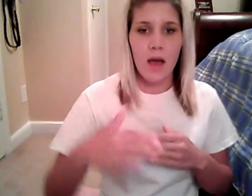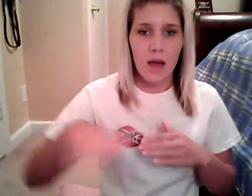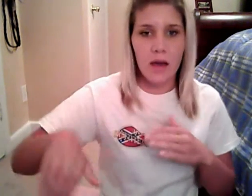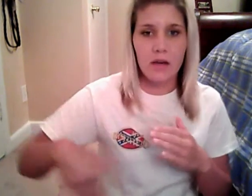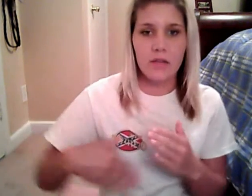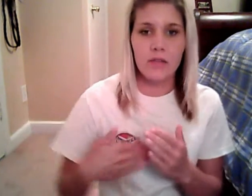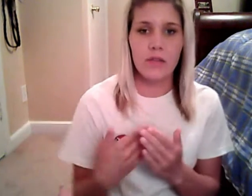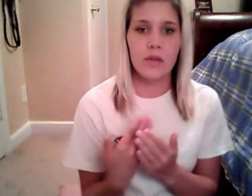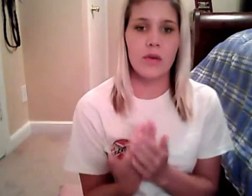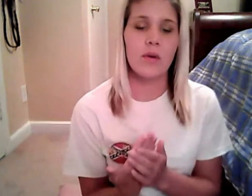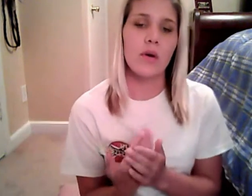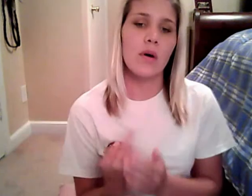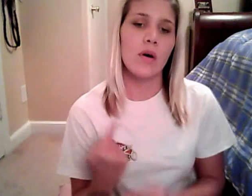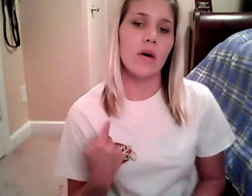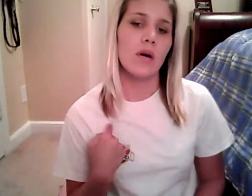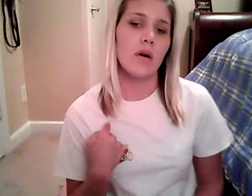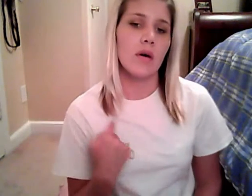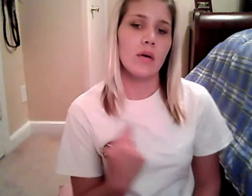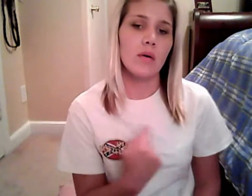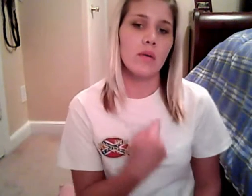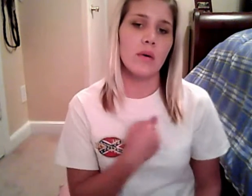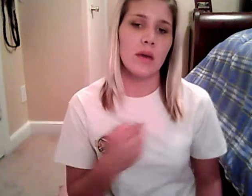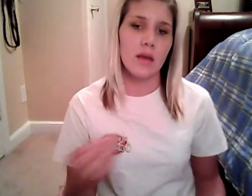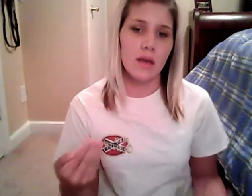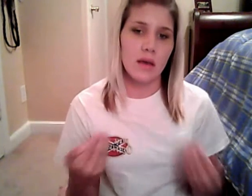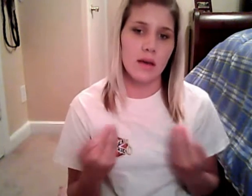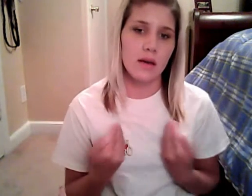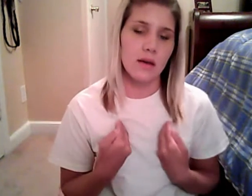after all we have,